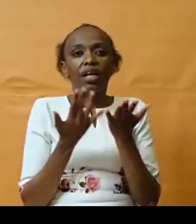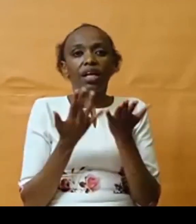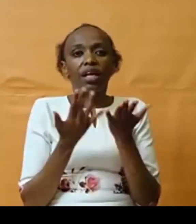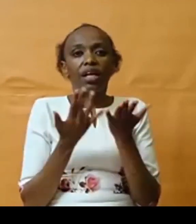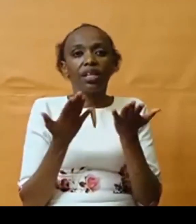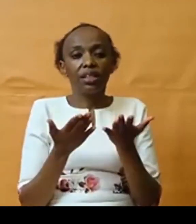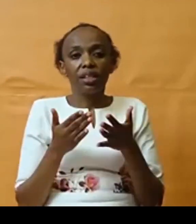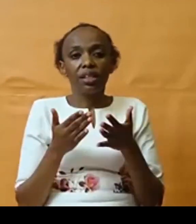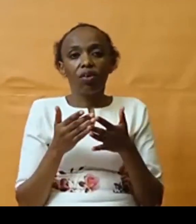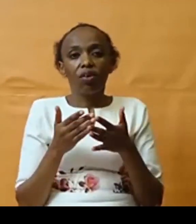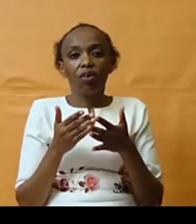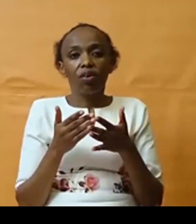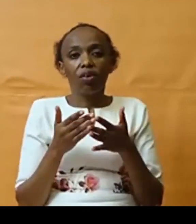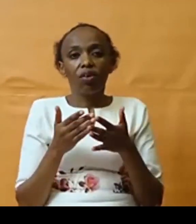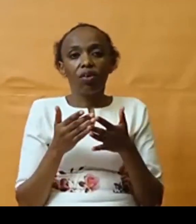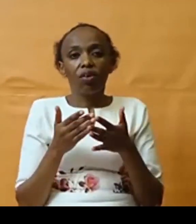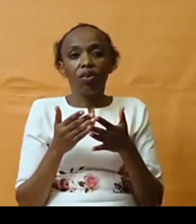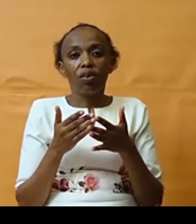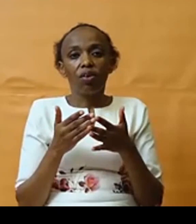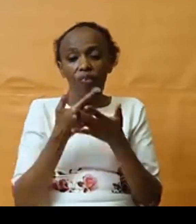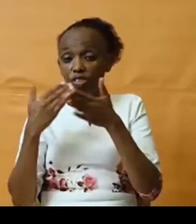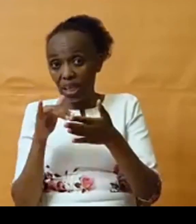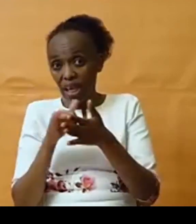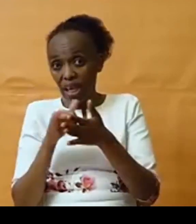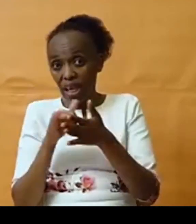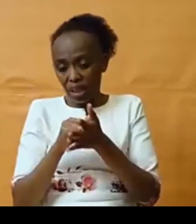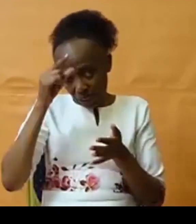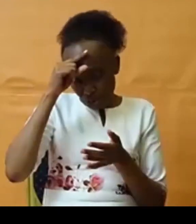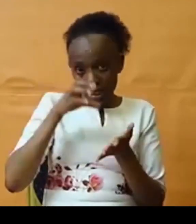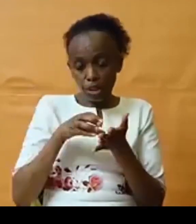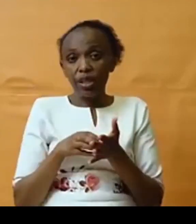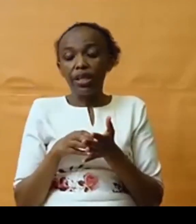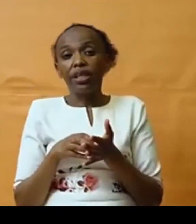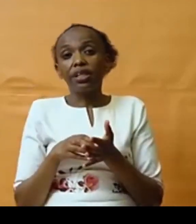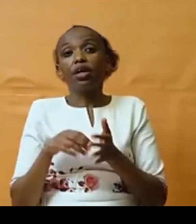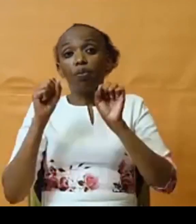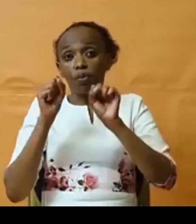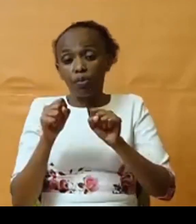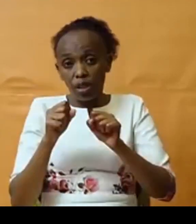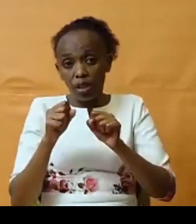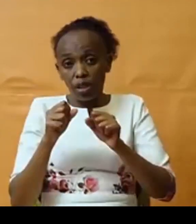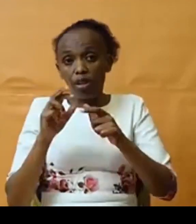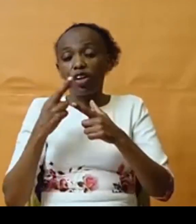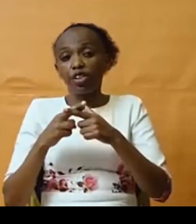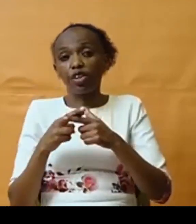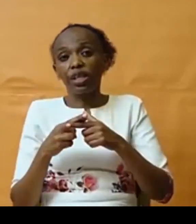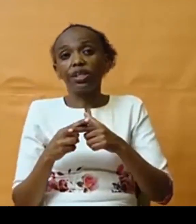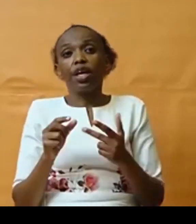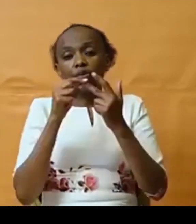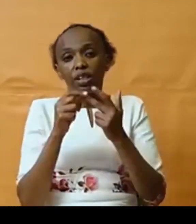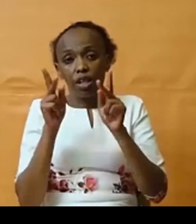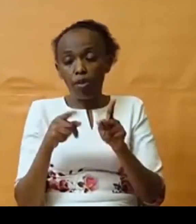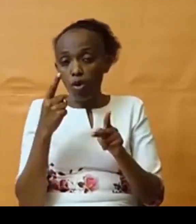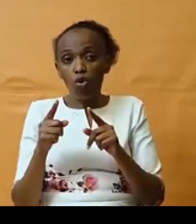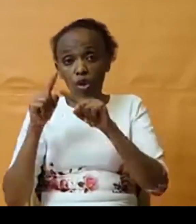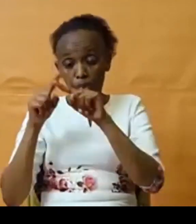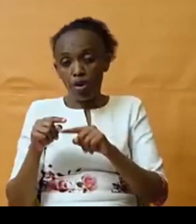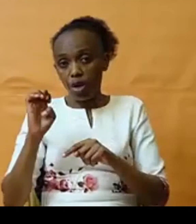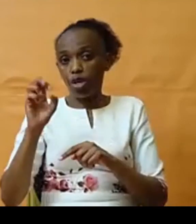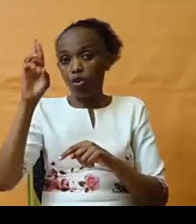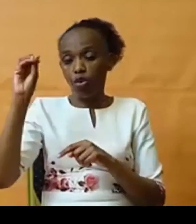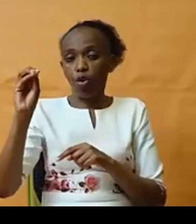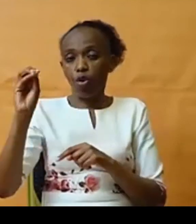things that has already been mentioned, which is the governance issue, is the fungibility, the flexibility